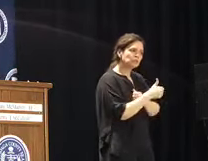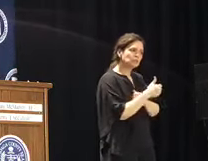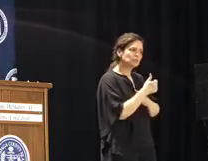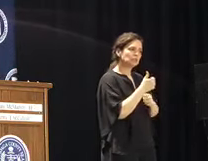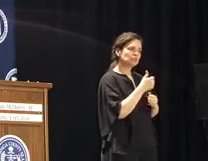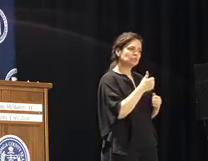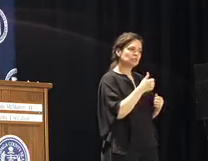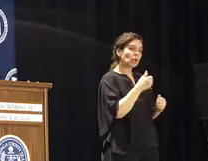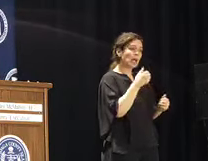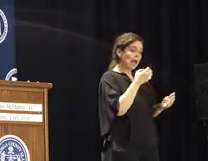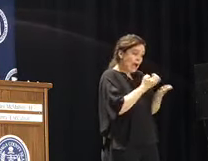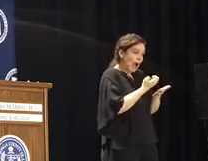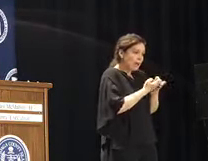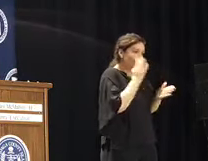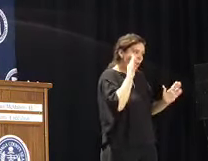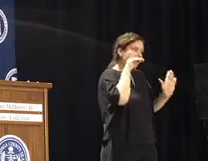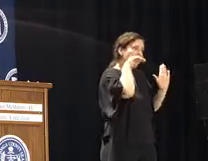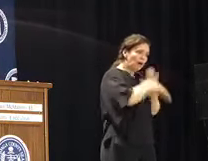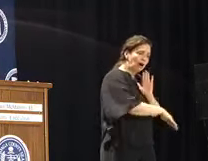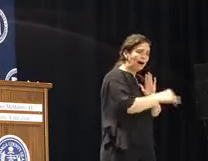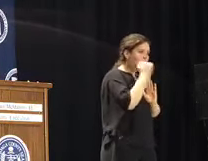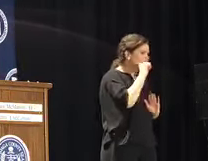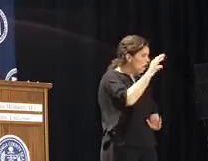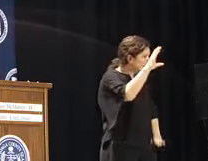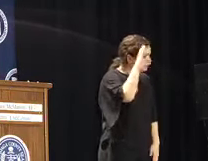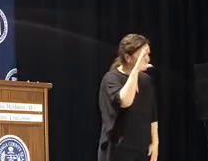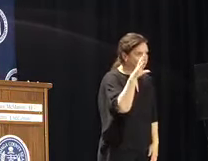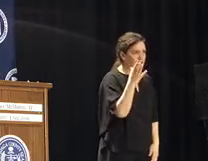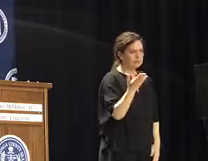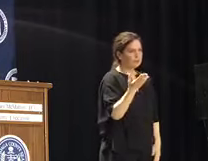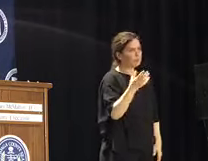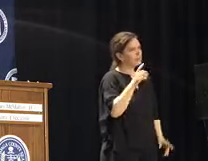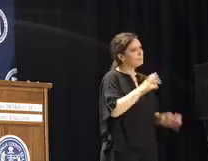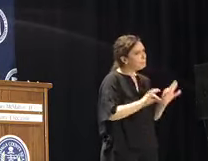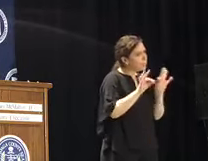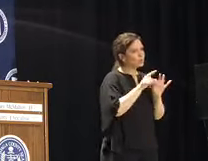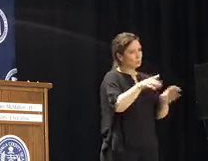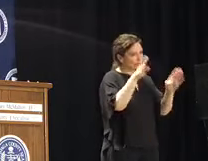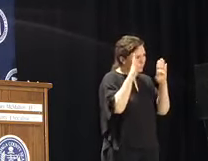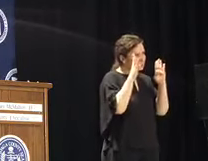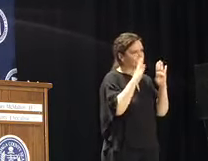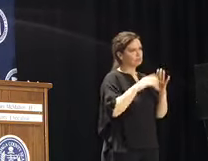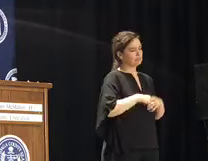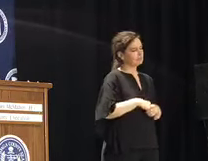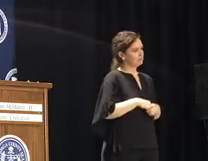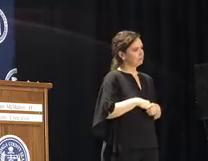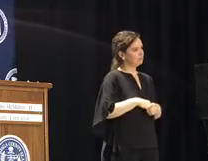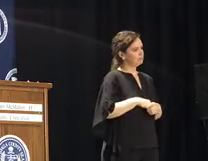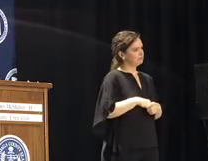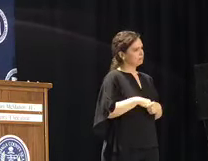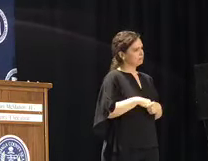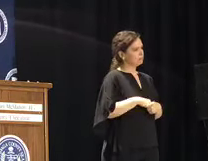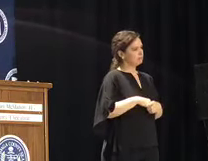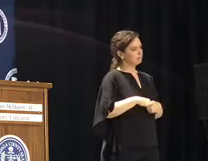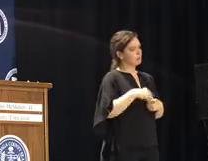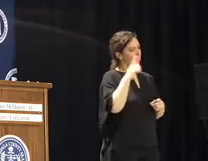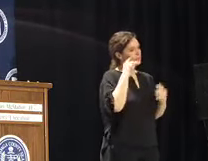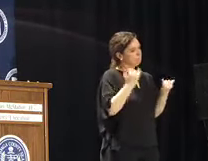So we knew we would get to these numbers. We wish we got there maybe a day or two earlier. But what I think we've seen, which